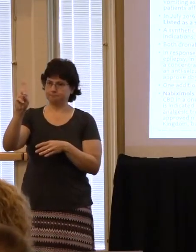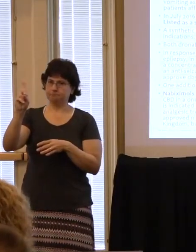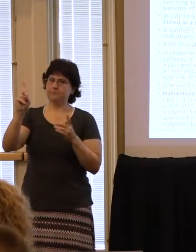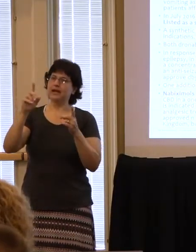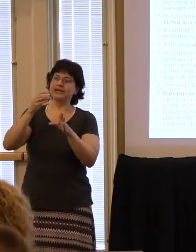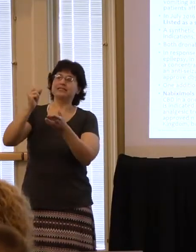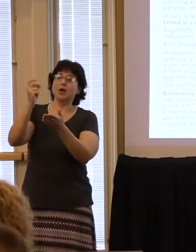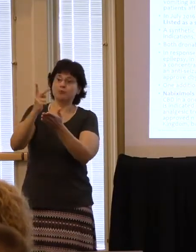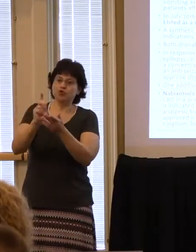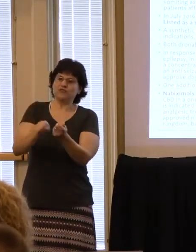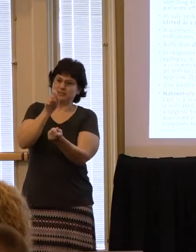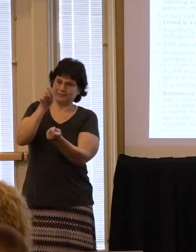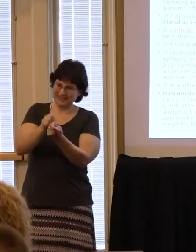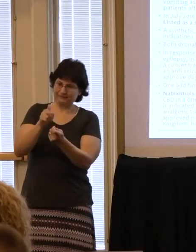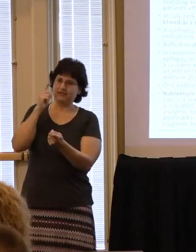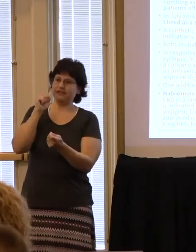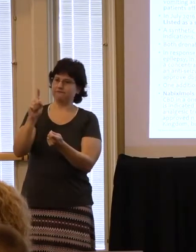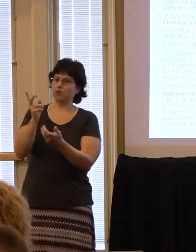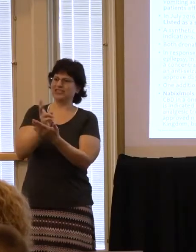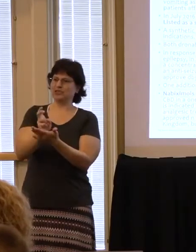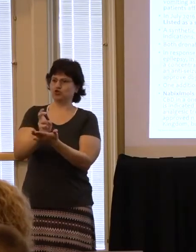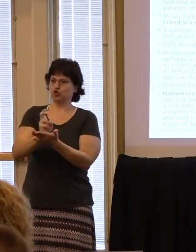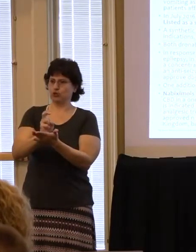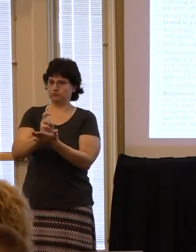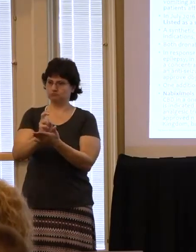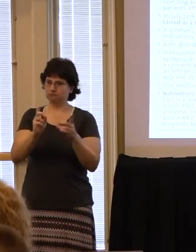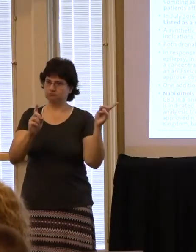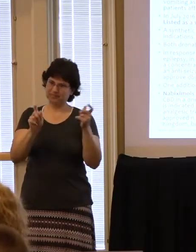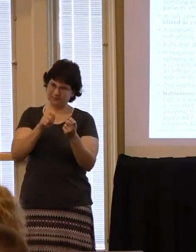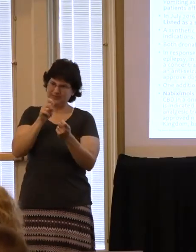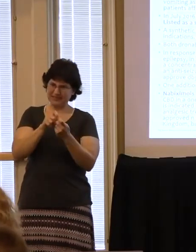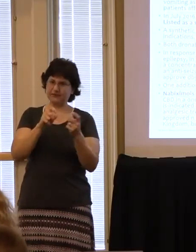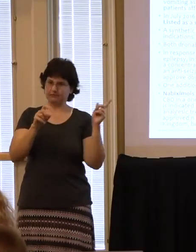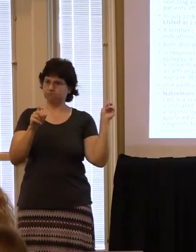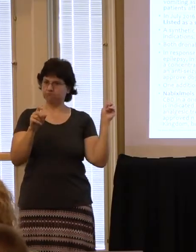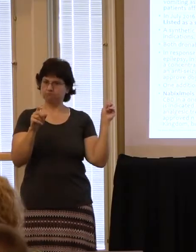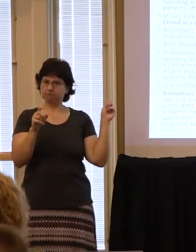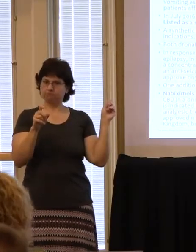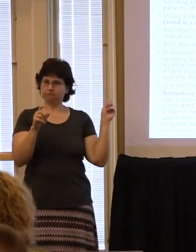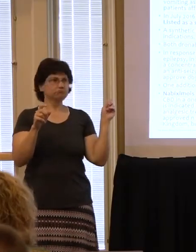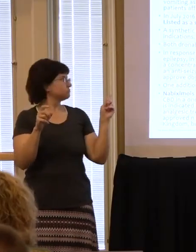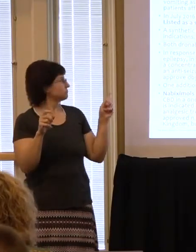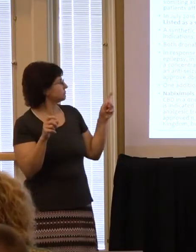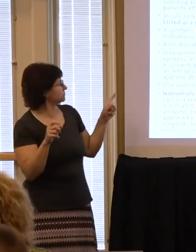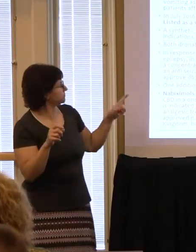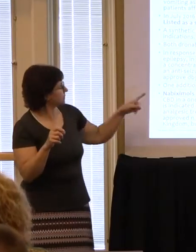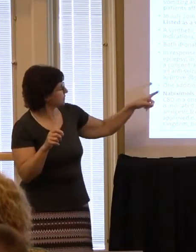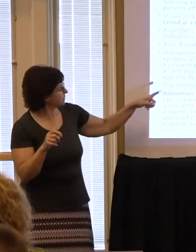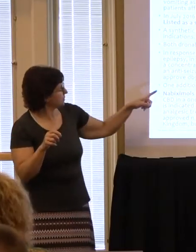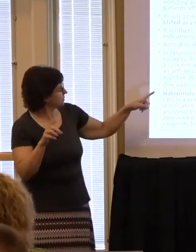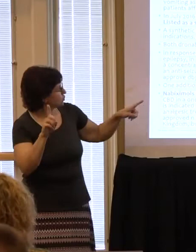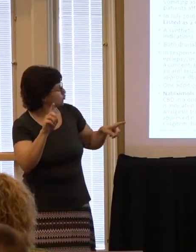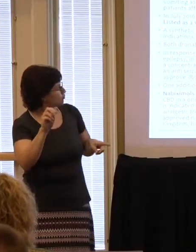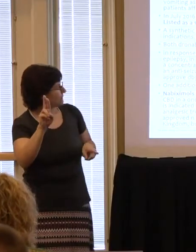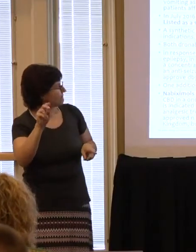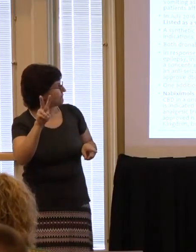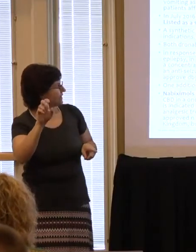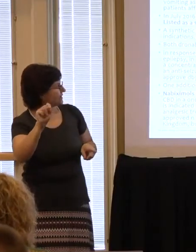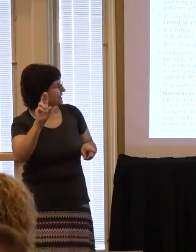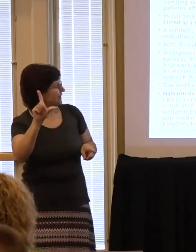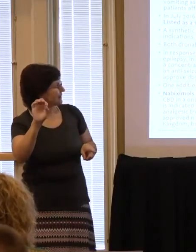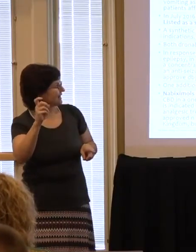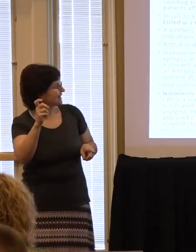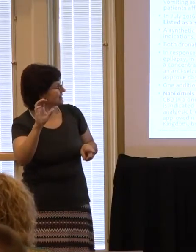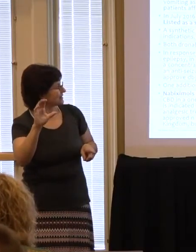and it's approved specifically for seizures, these specific seizures, Dravet and Lennox-Gastaut syndromes.